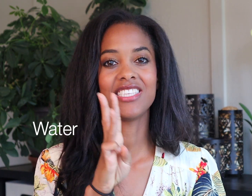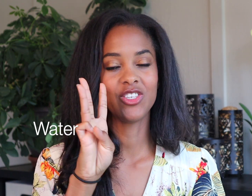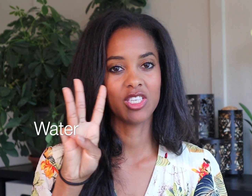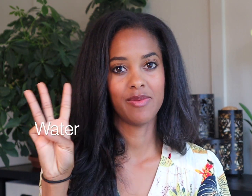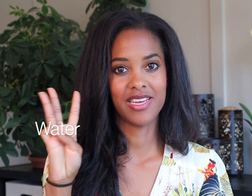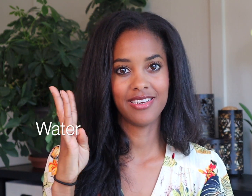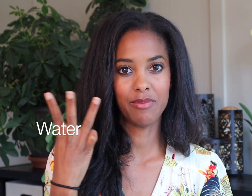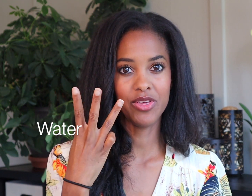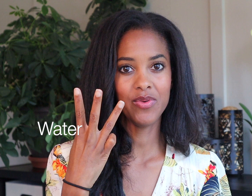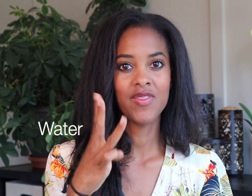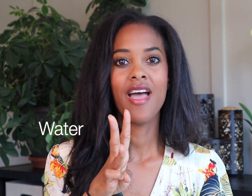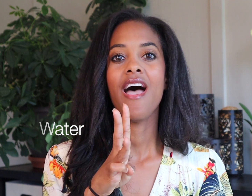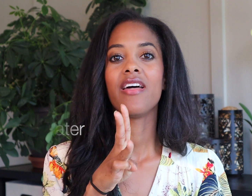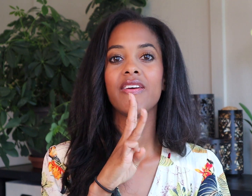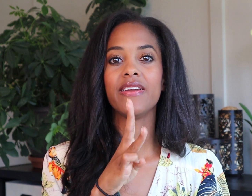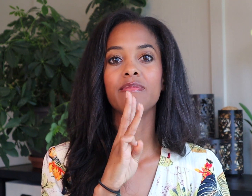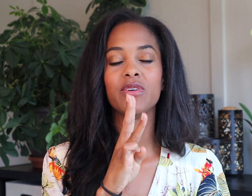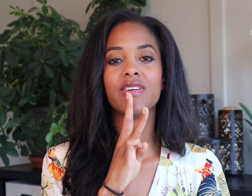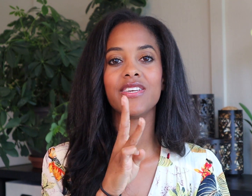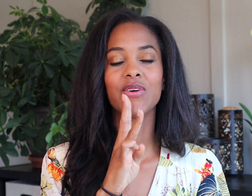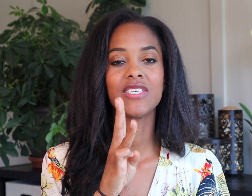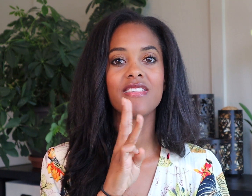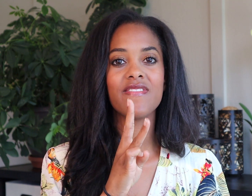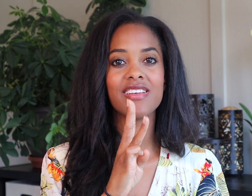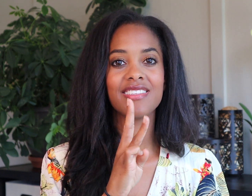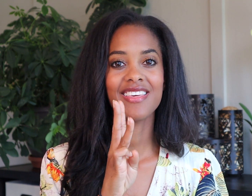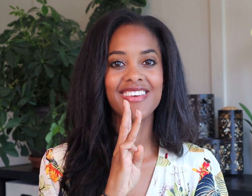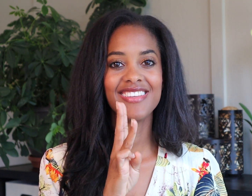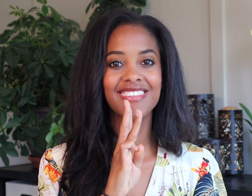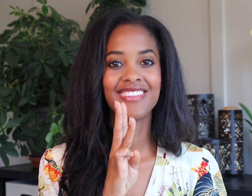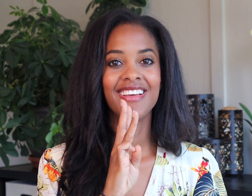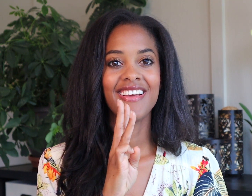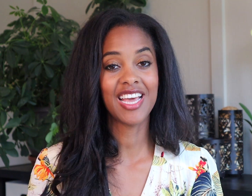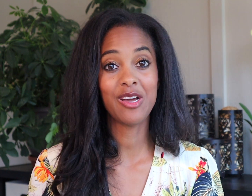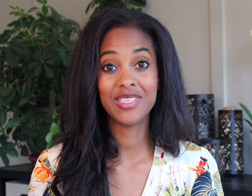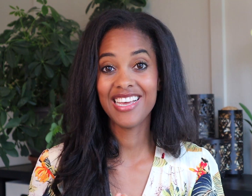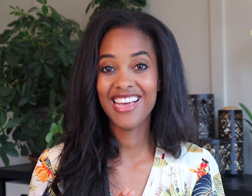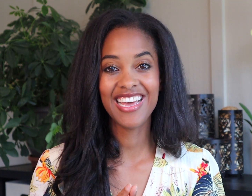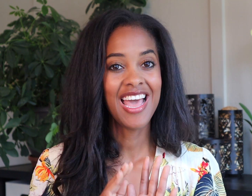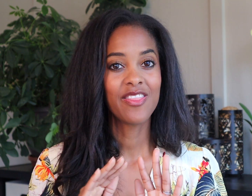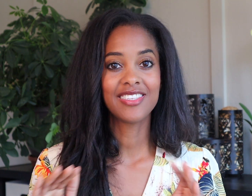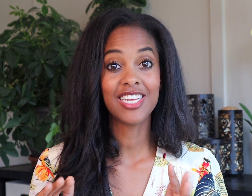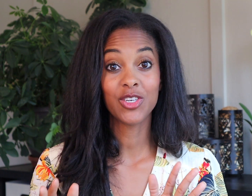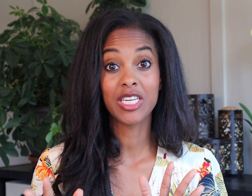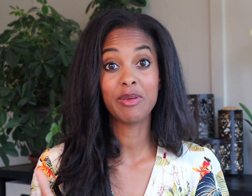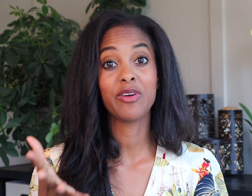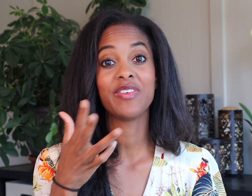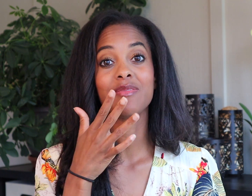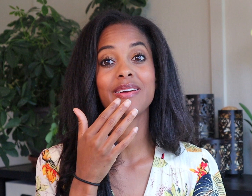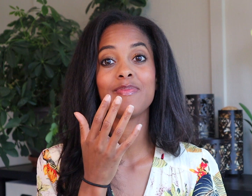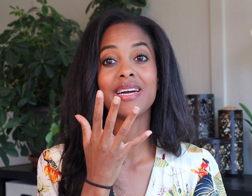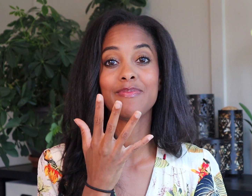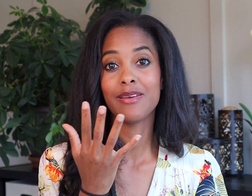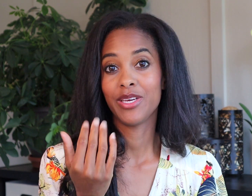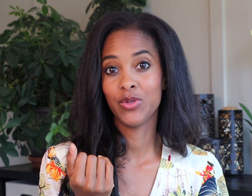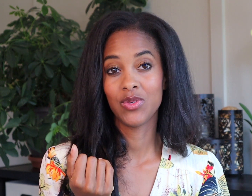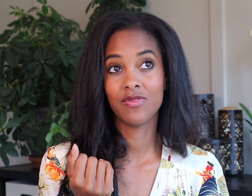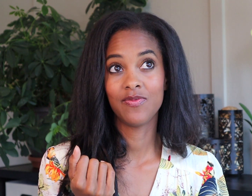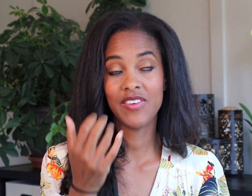just gonna make a W and then move it towards the face like this. And like I was saying, the signs aren't gonna be perfect. My baby, who's 15